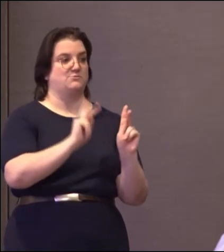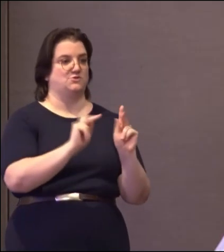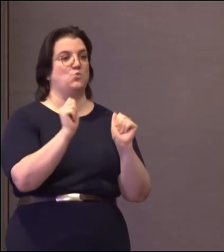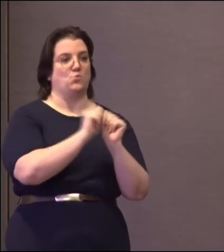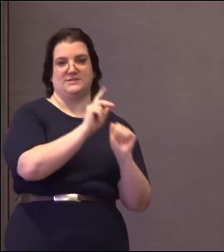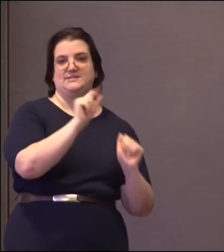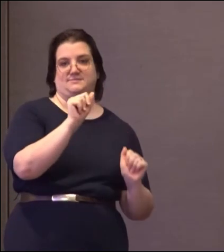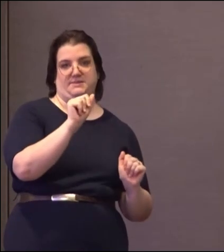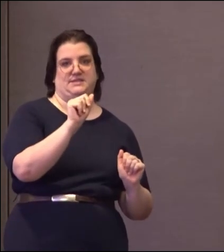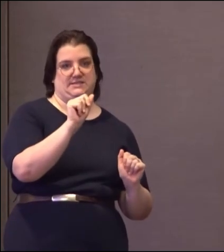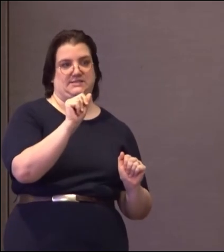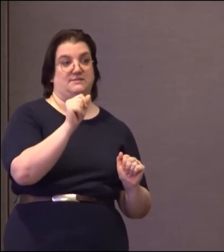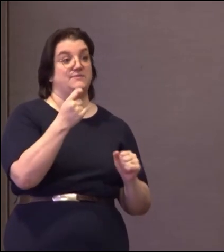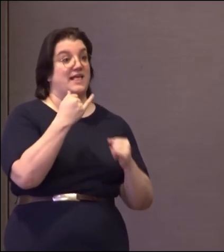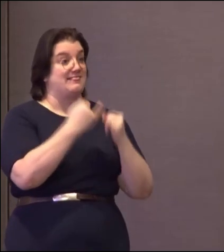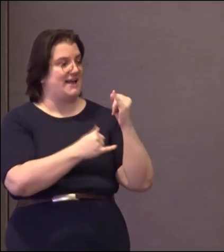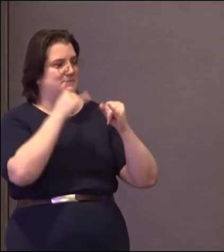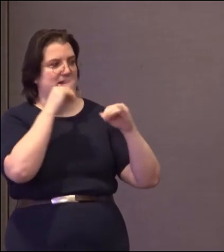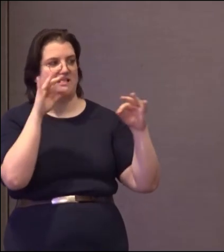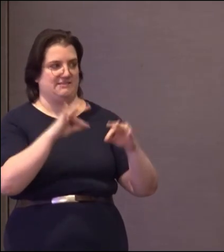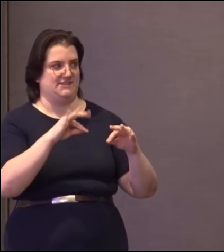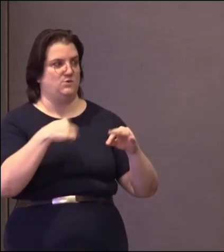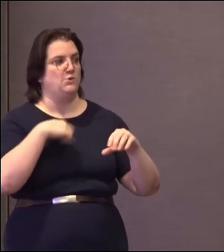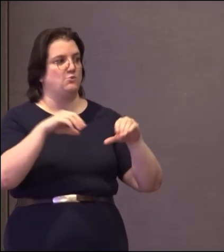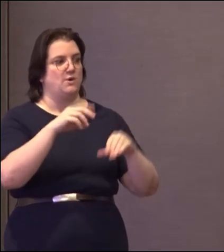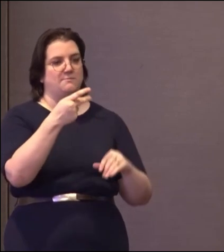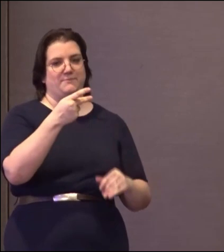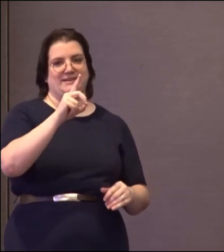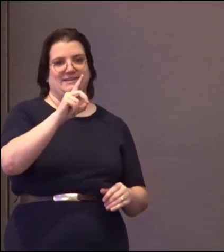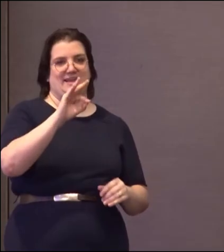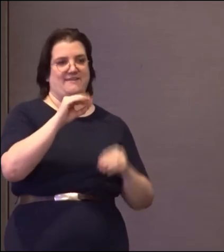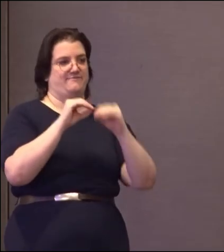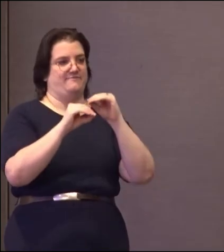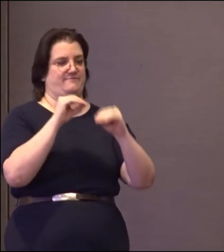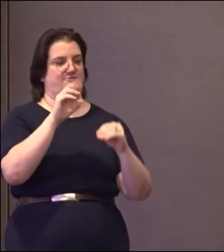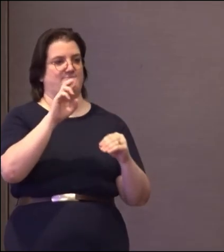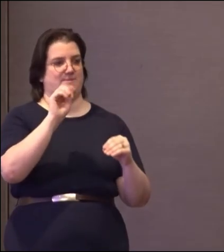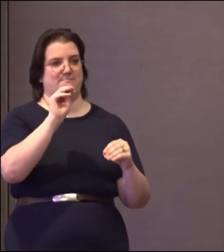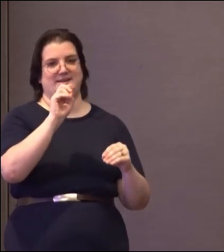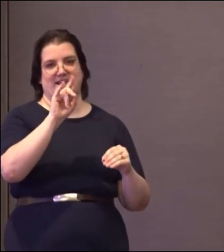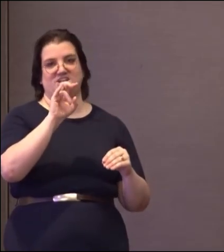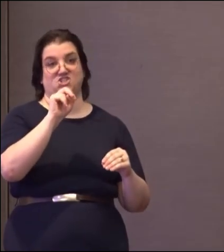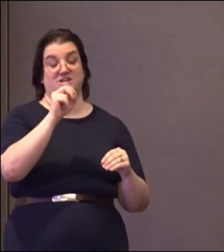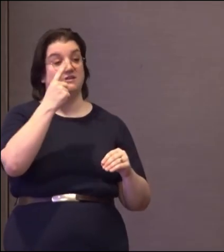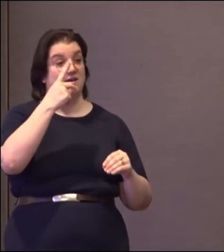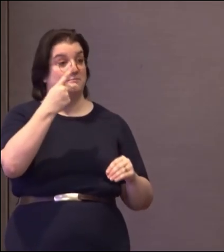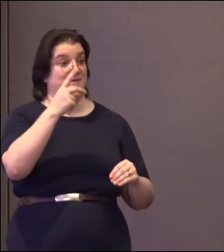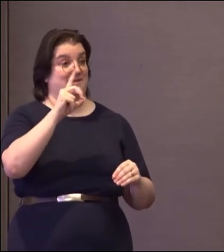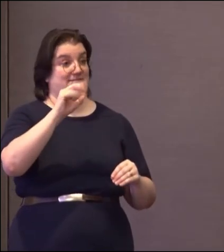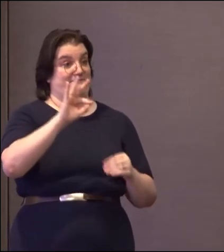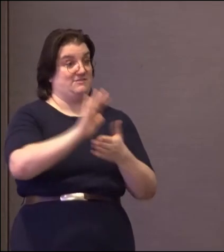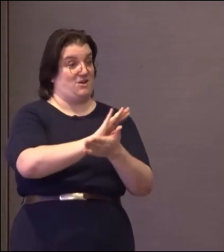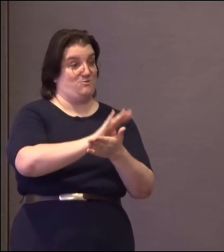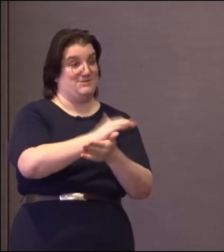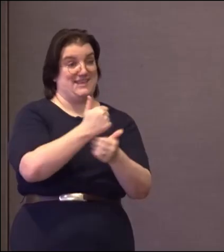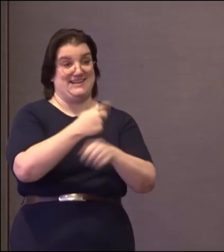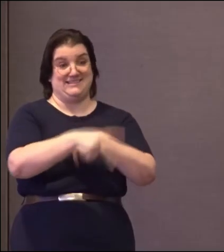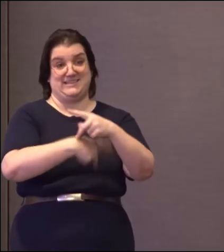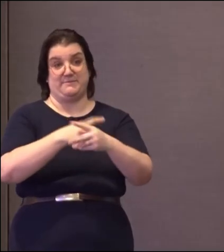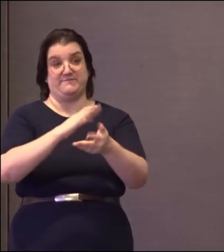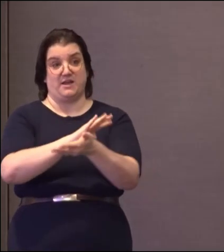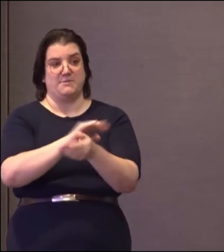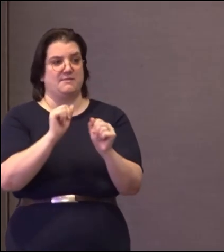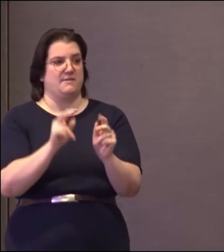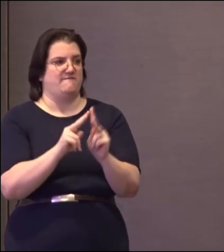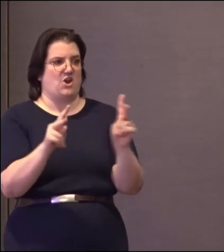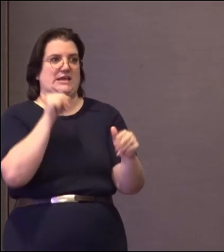disabilities. Last but not least, we do PDF remediation. As we all know, PDF documents or any types of documents can be